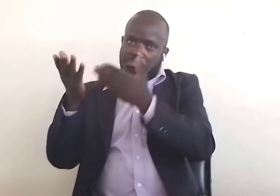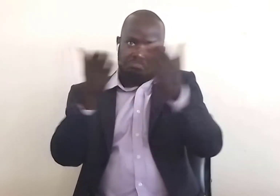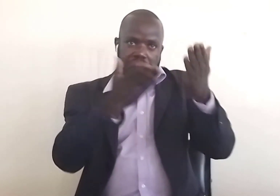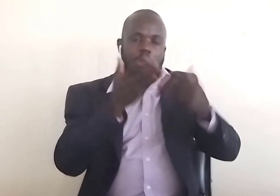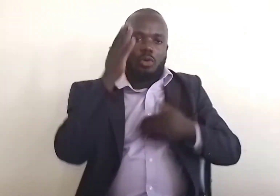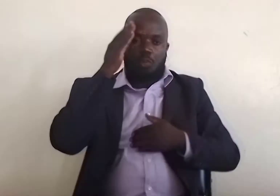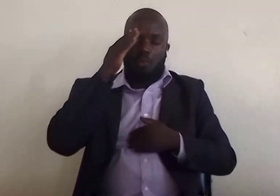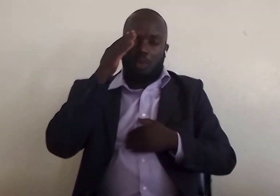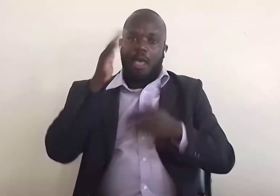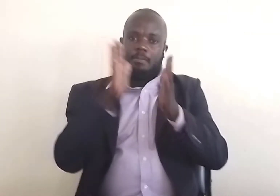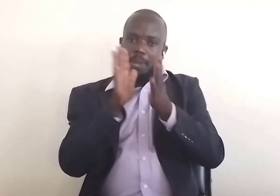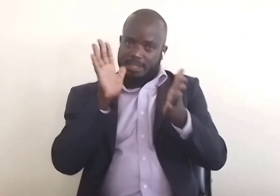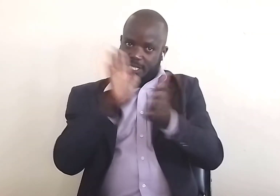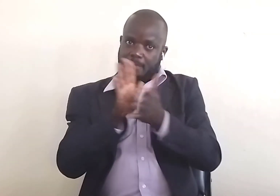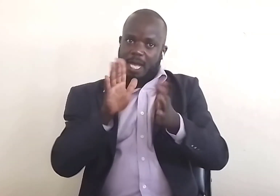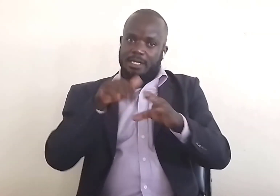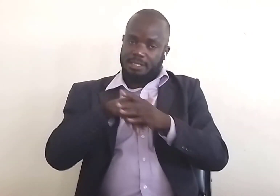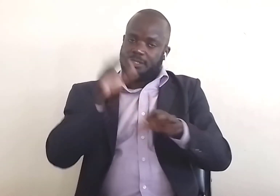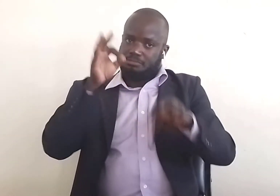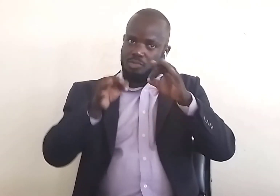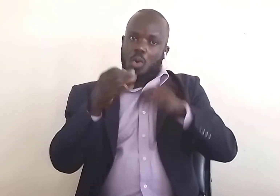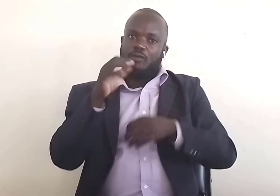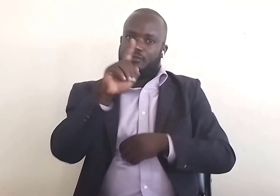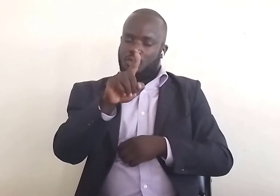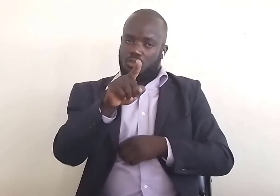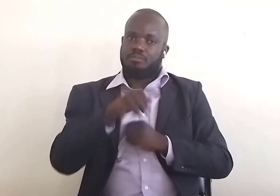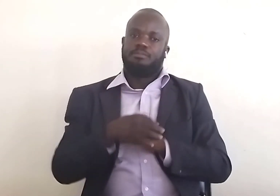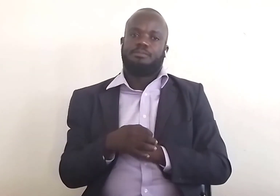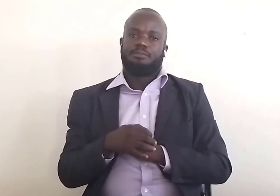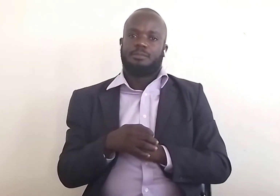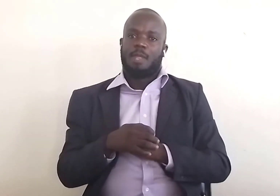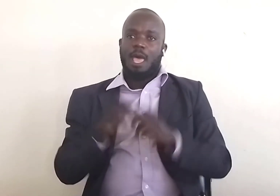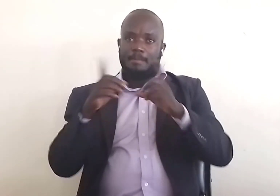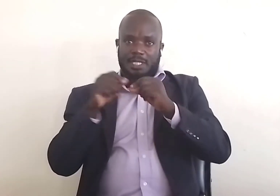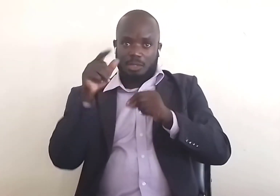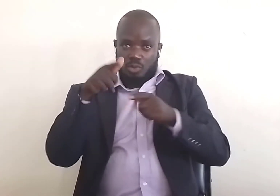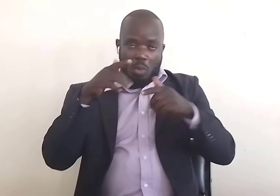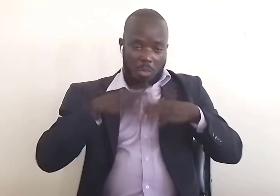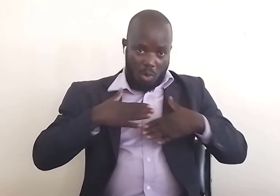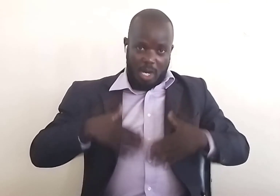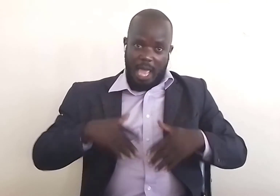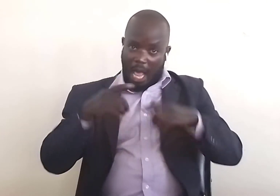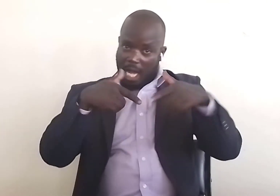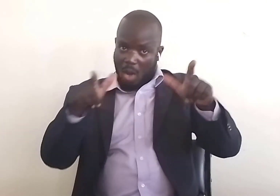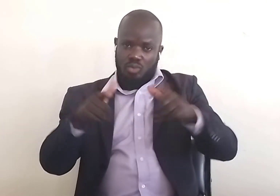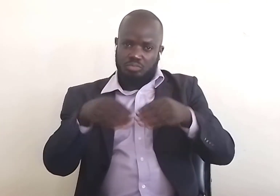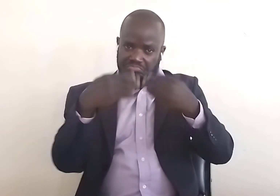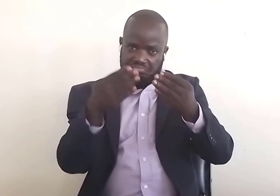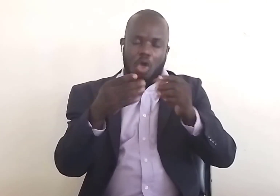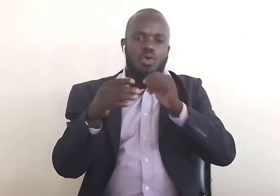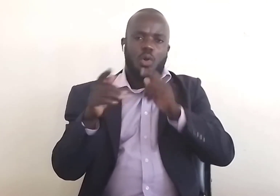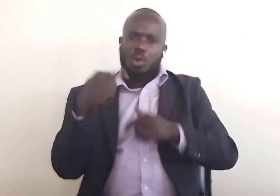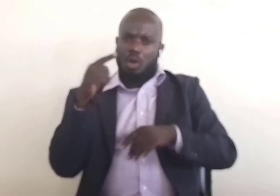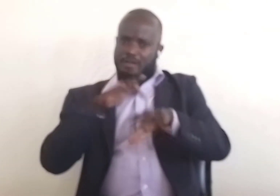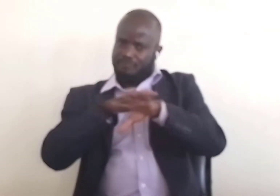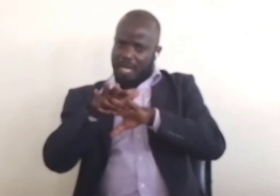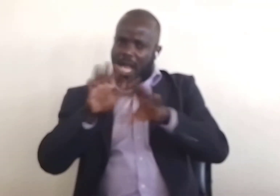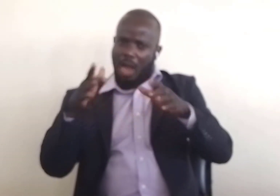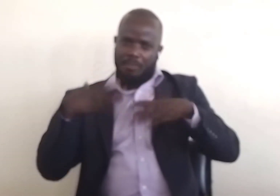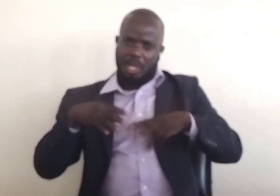impacting their judgment of you. The messages you allow your body to give off not only influence how you're viewed at that very